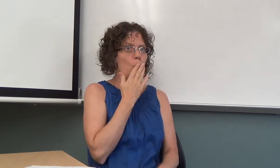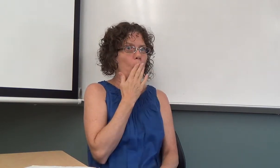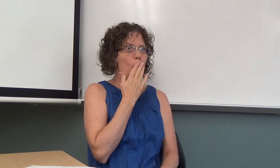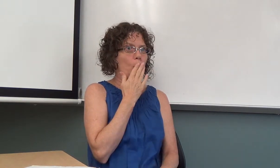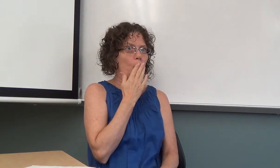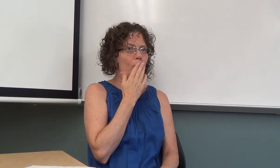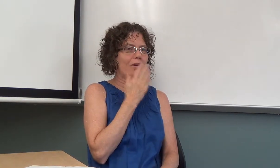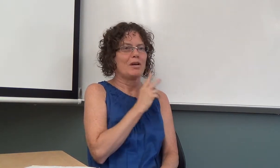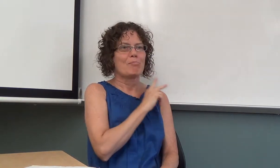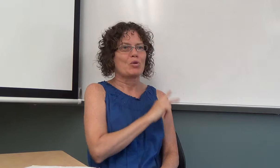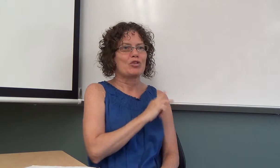personal